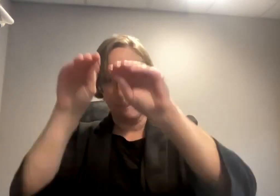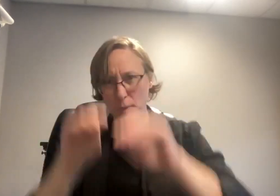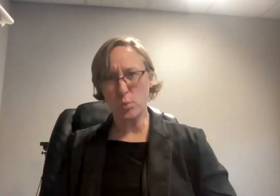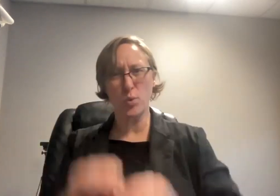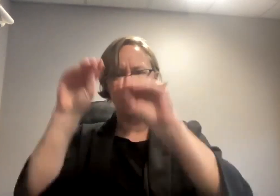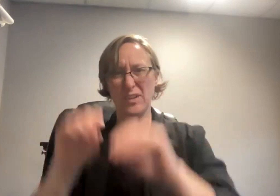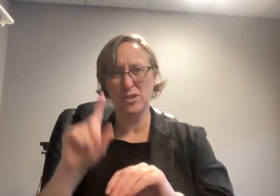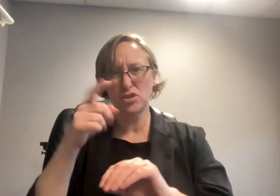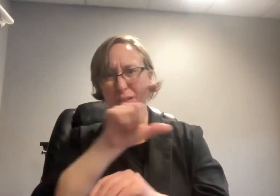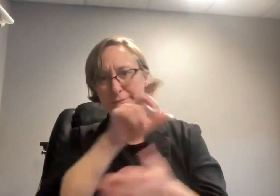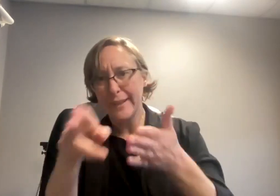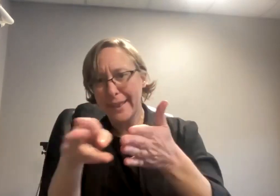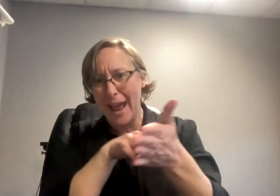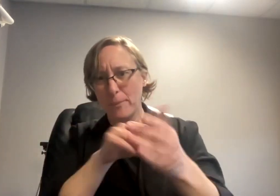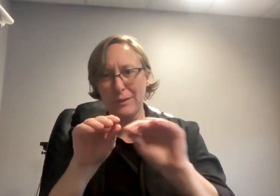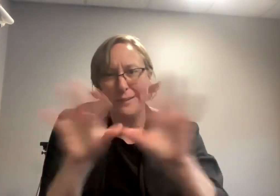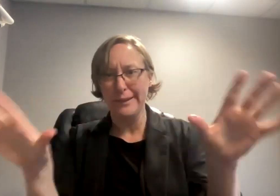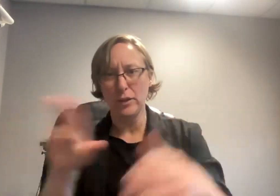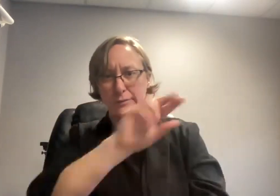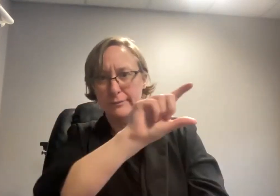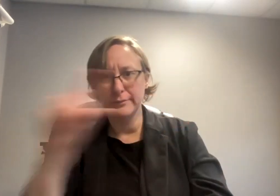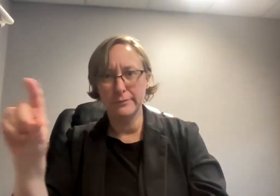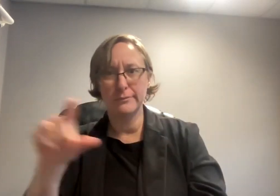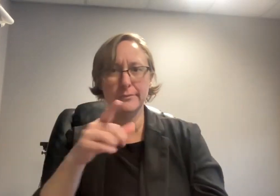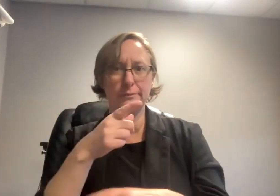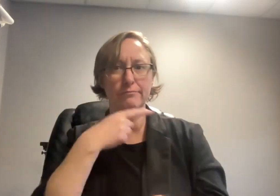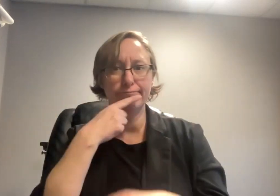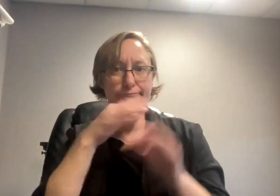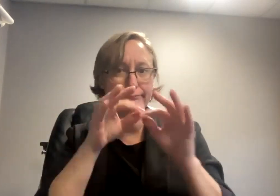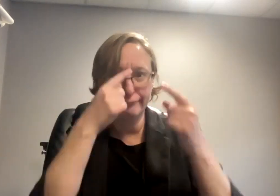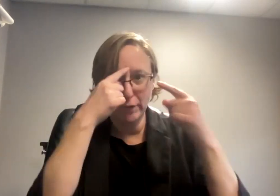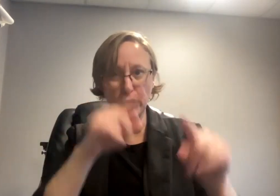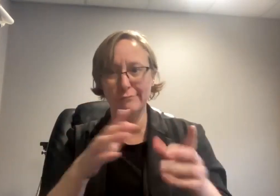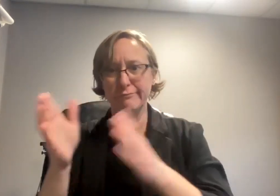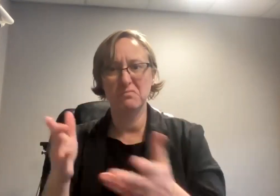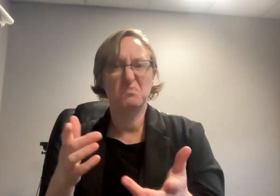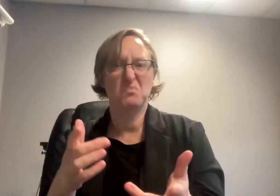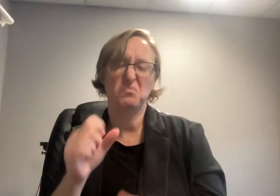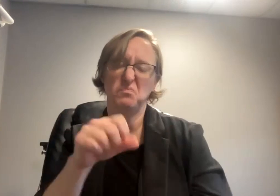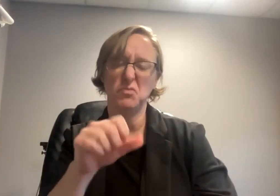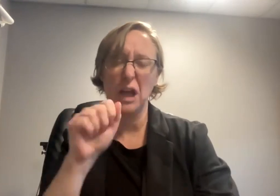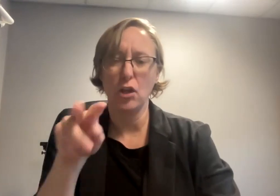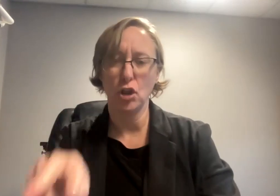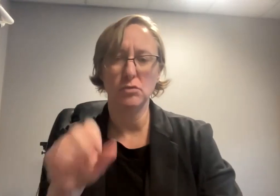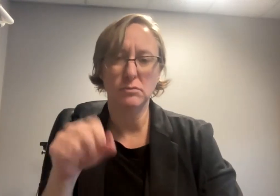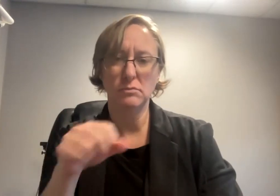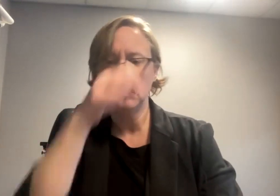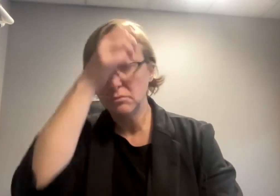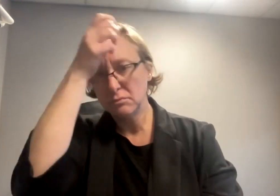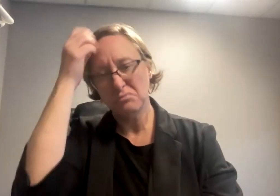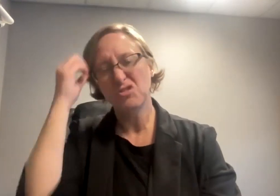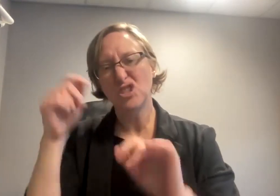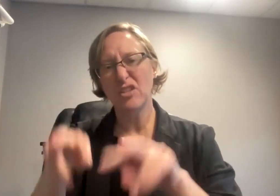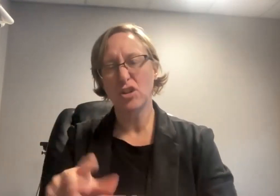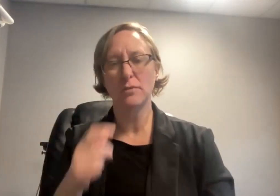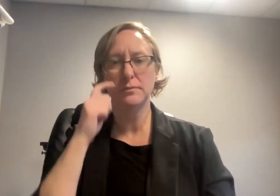Just, you can add them to this, or just do what you need to do to make sure it's clearly labeled that,